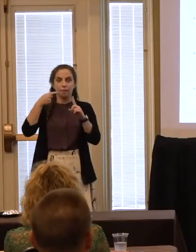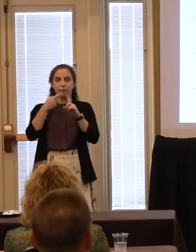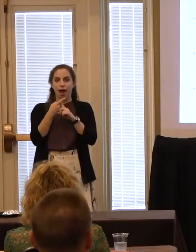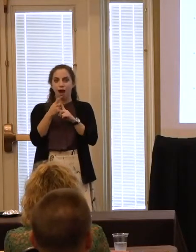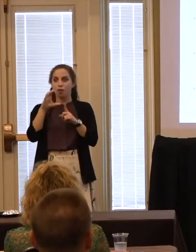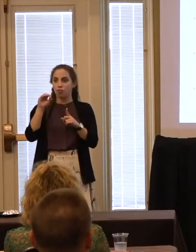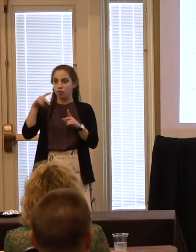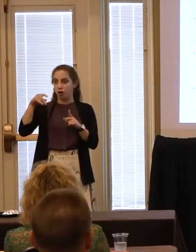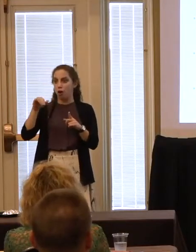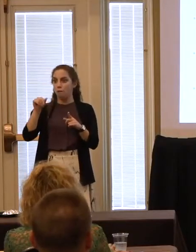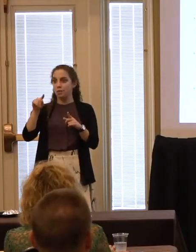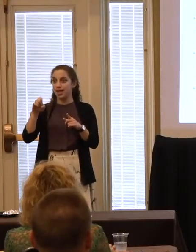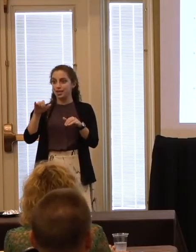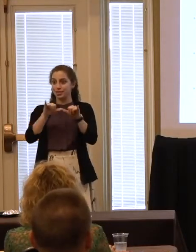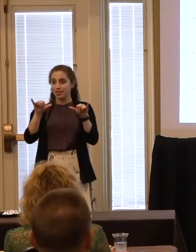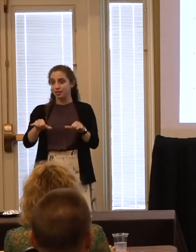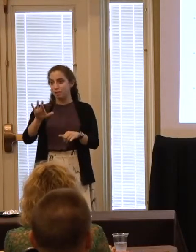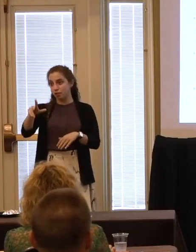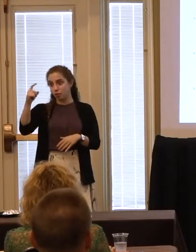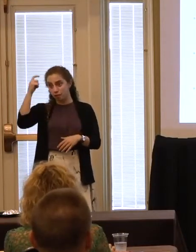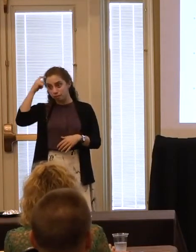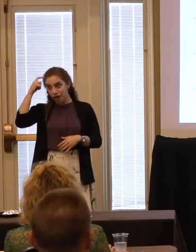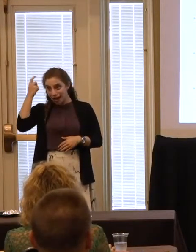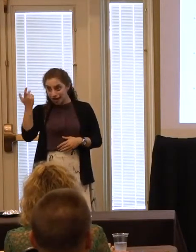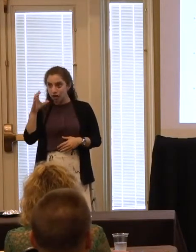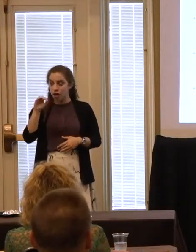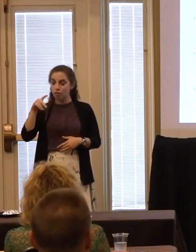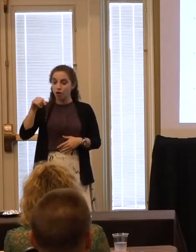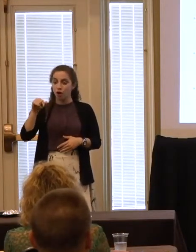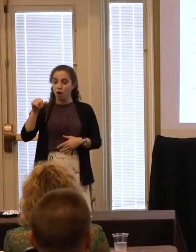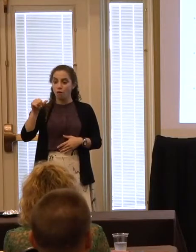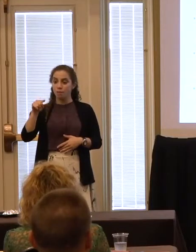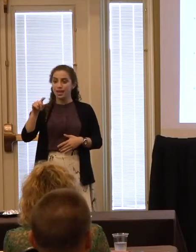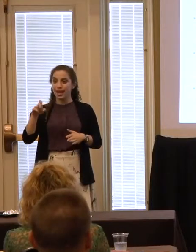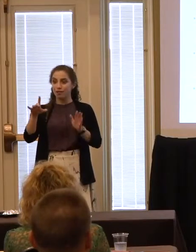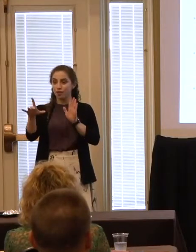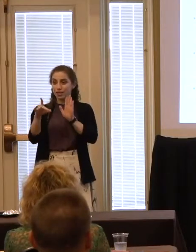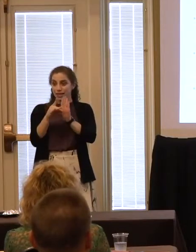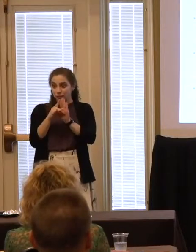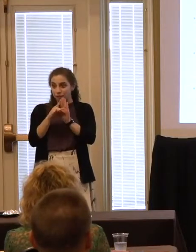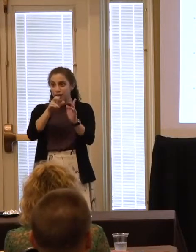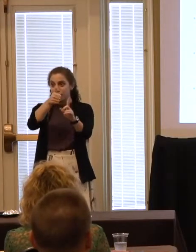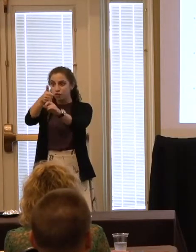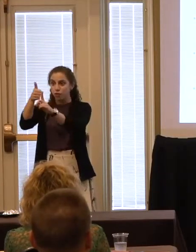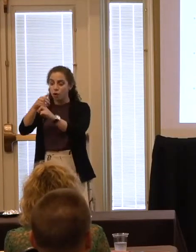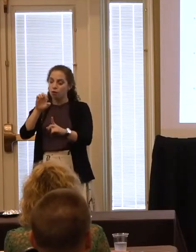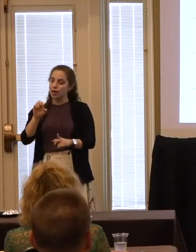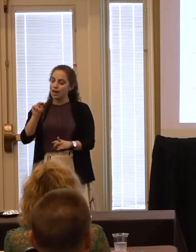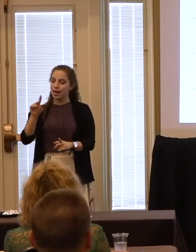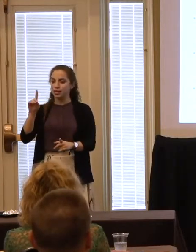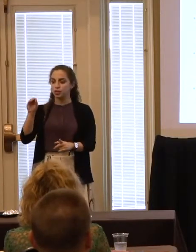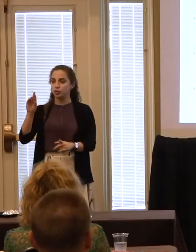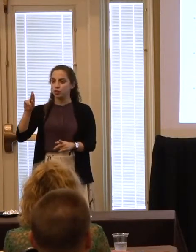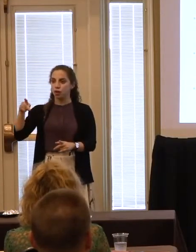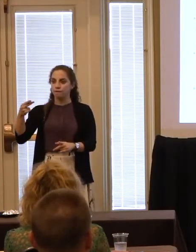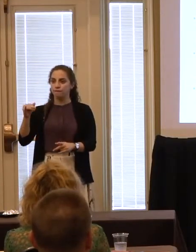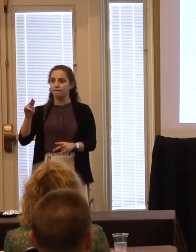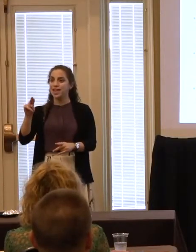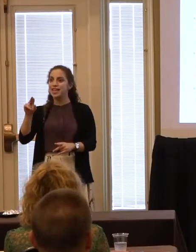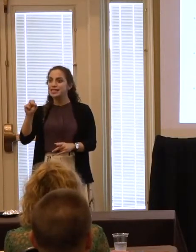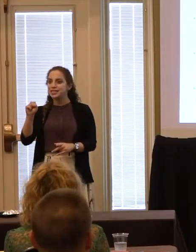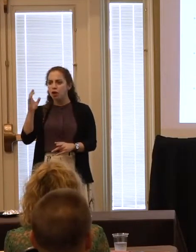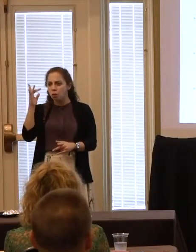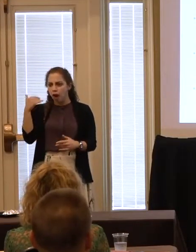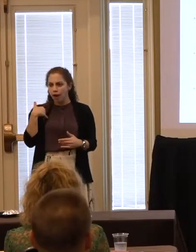the opiate system in our brains. So the opiate receptors and our own endorphins, right? Why do we have